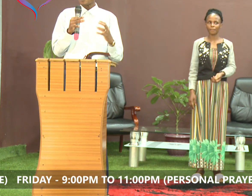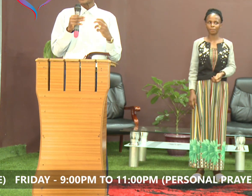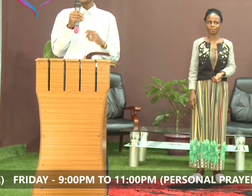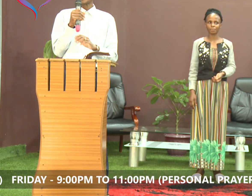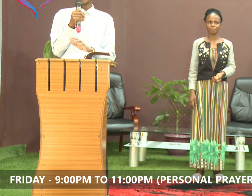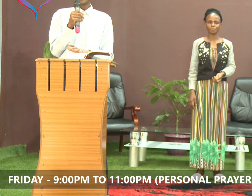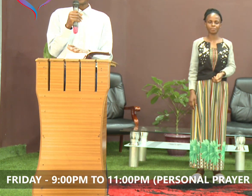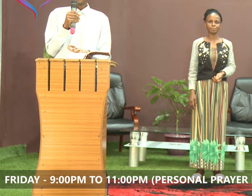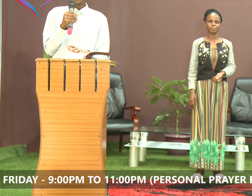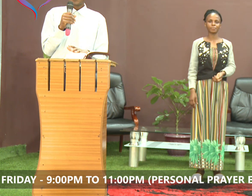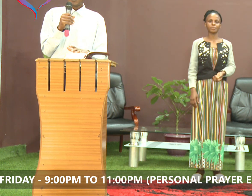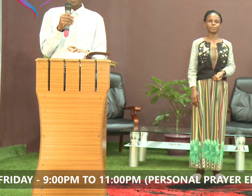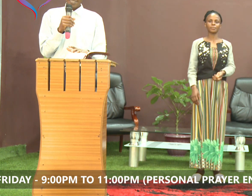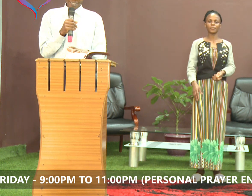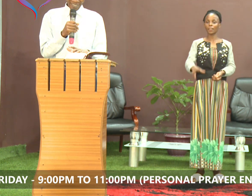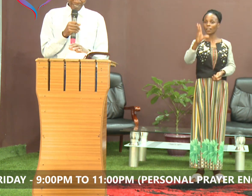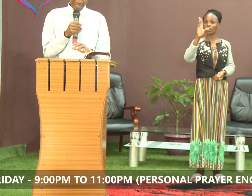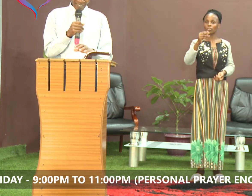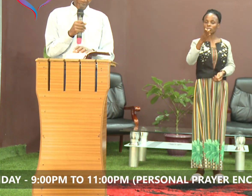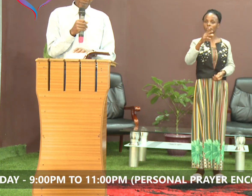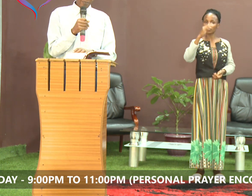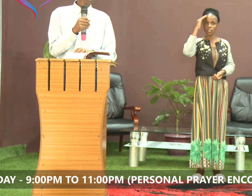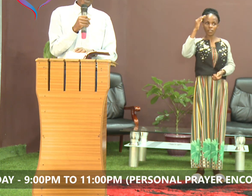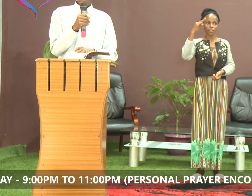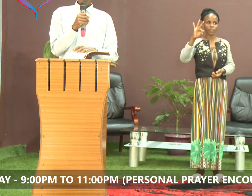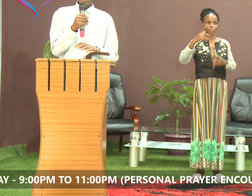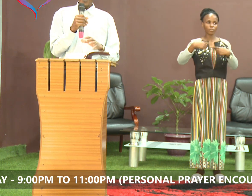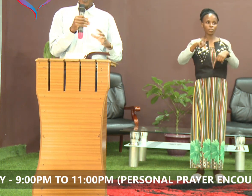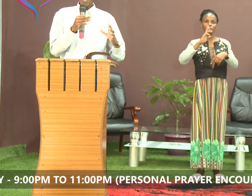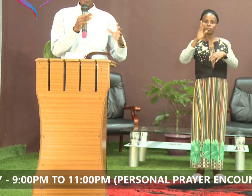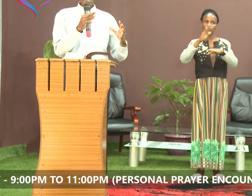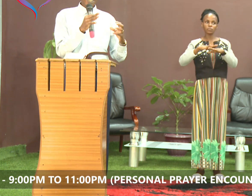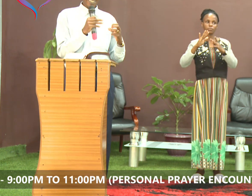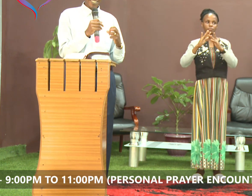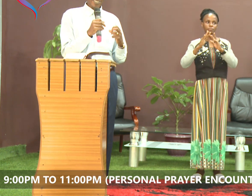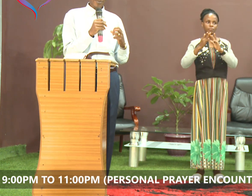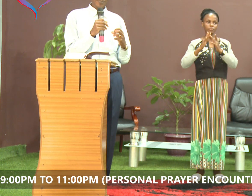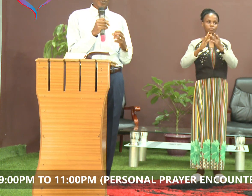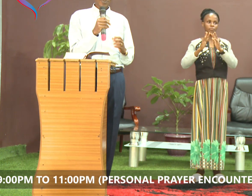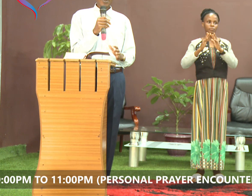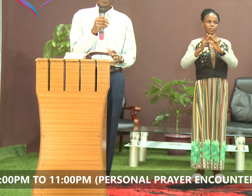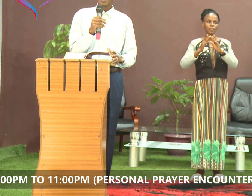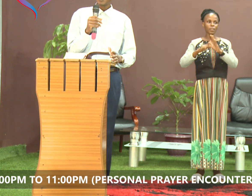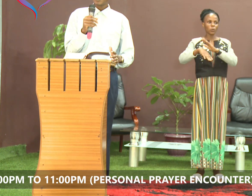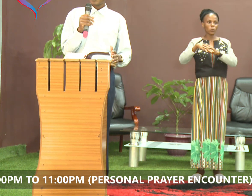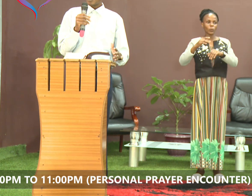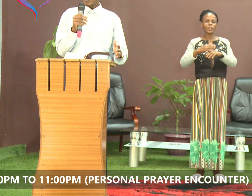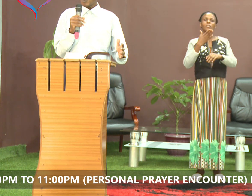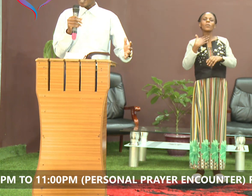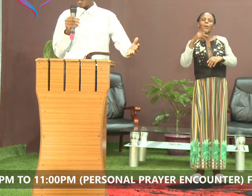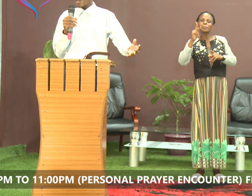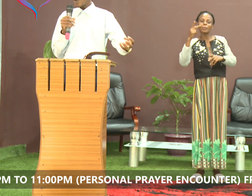partner comes close. Not those messages. Whenever we are on internet, we don't want people to see what we are